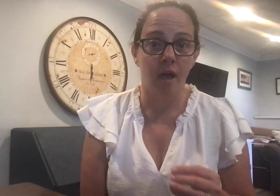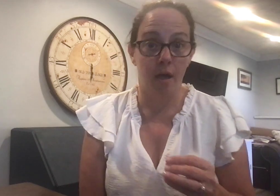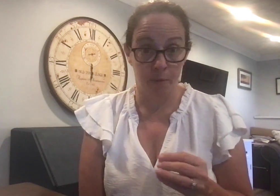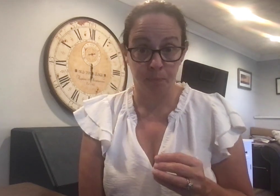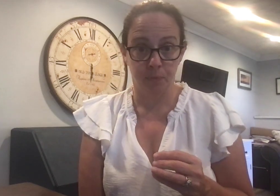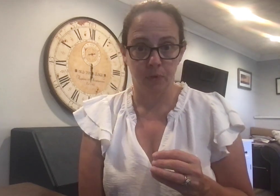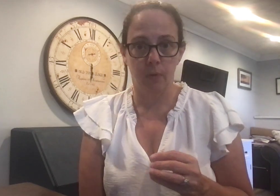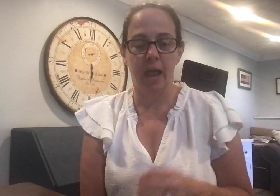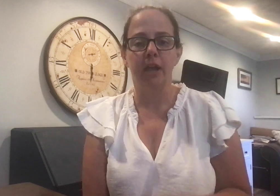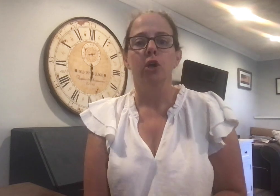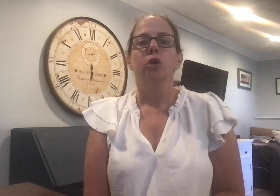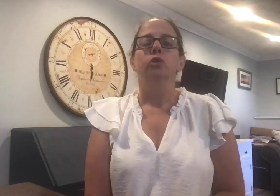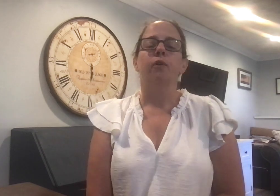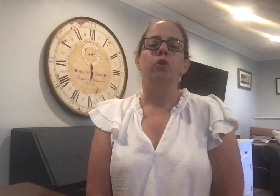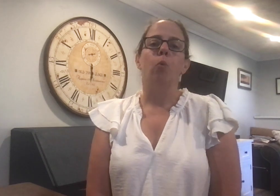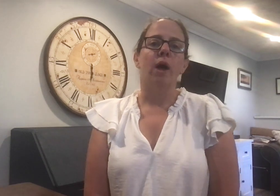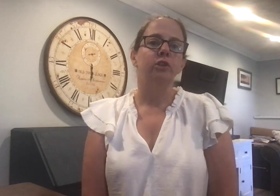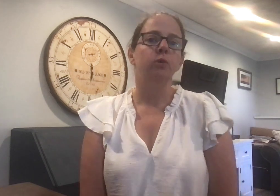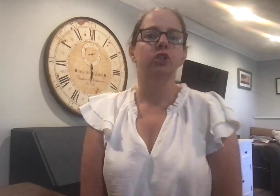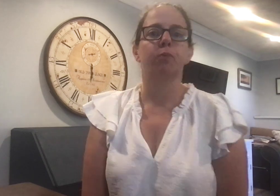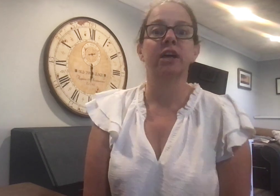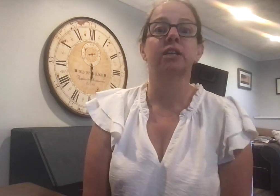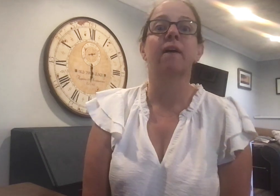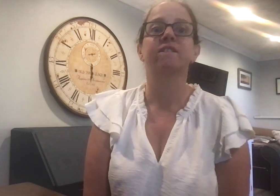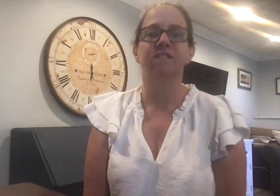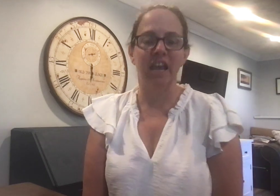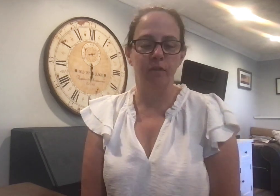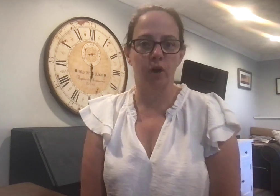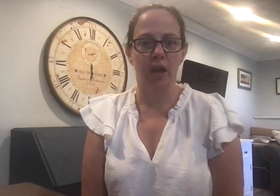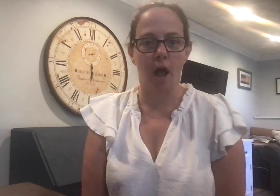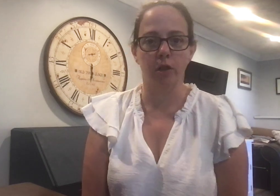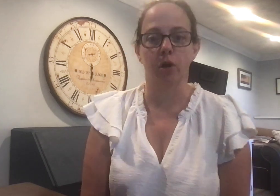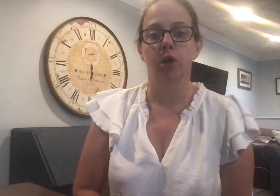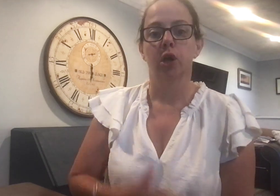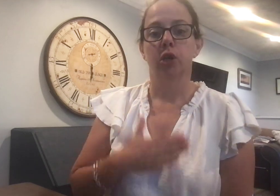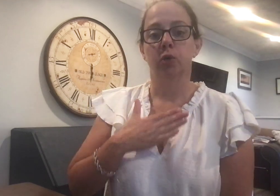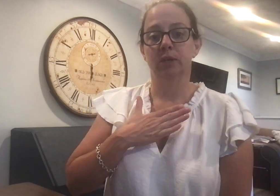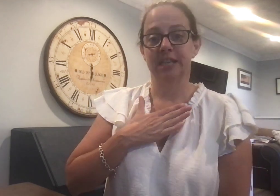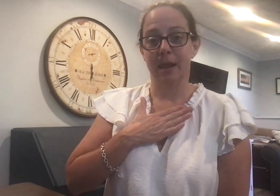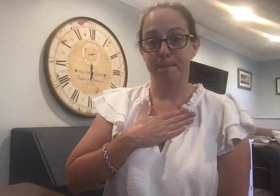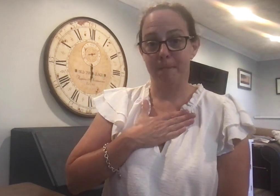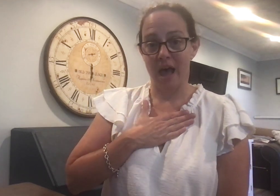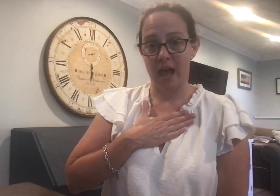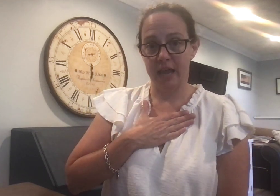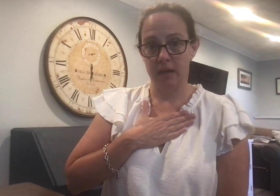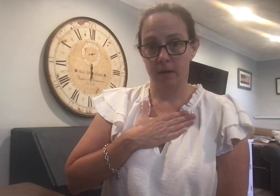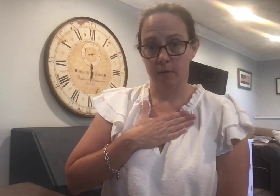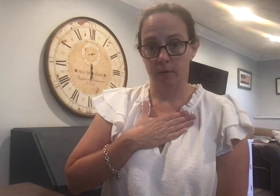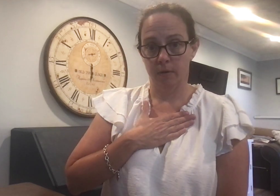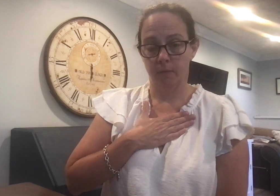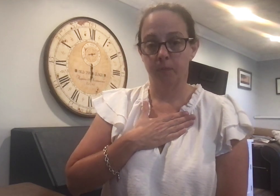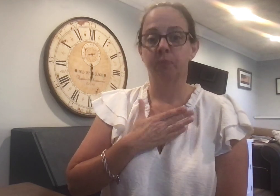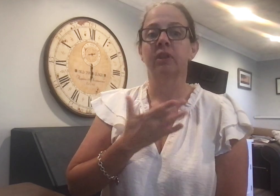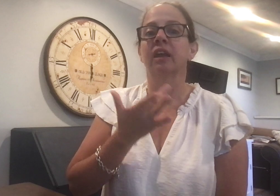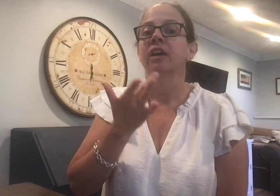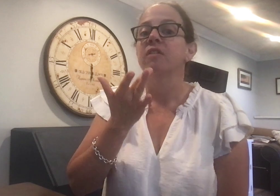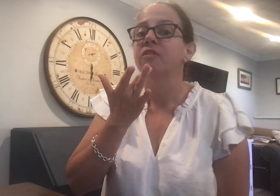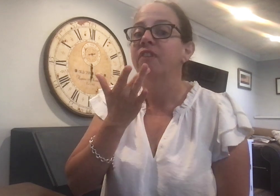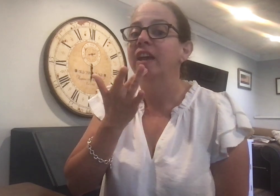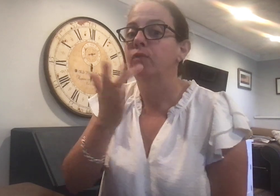the, okay? So if you want to express favorite color, you would say my favorite.